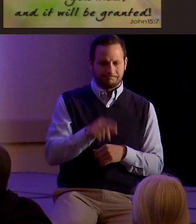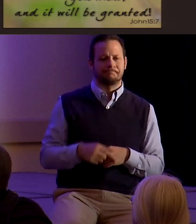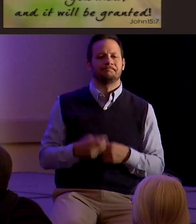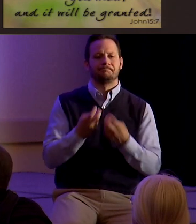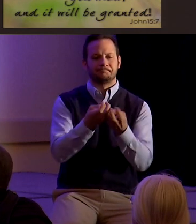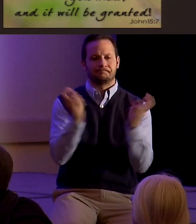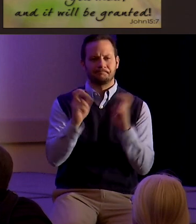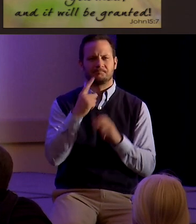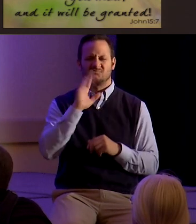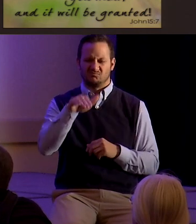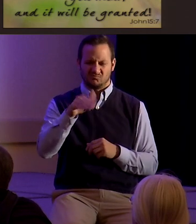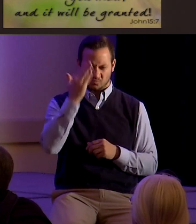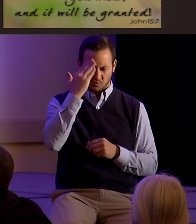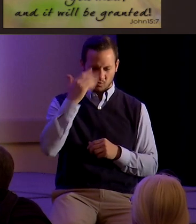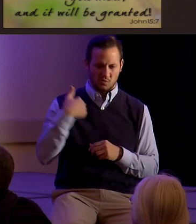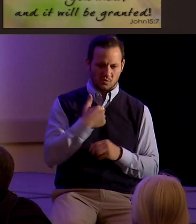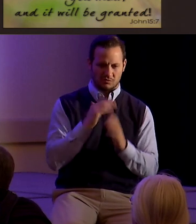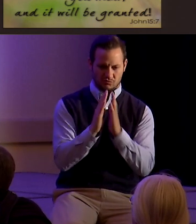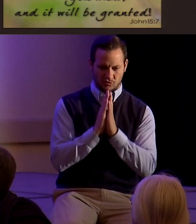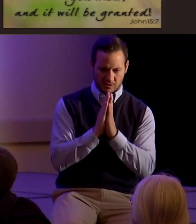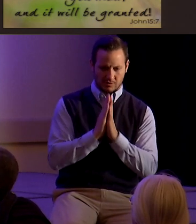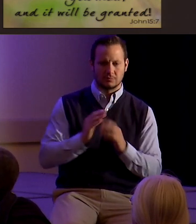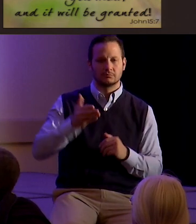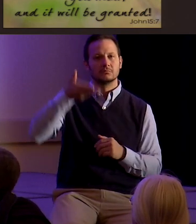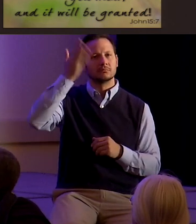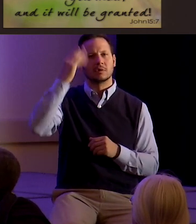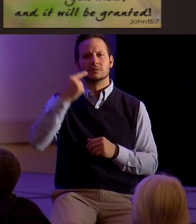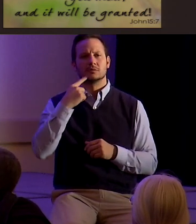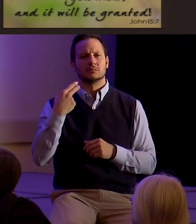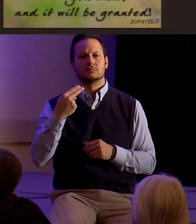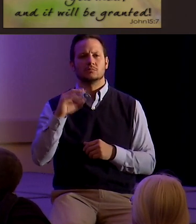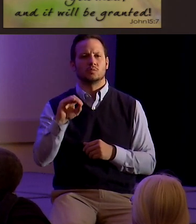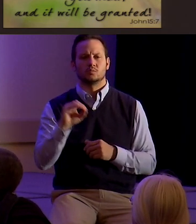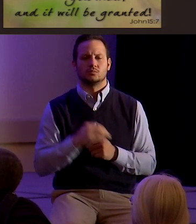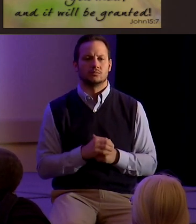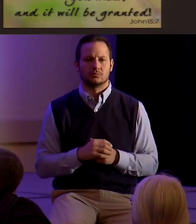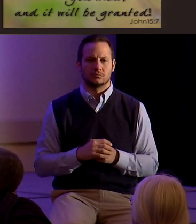it. God said no.